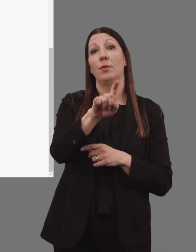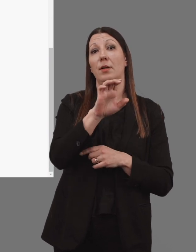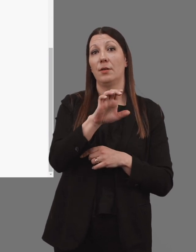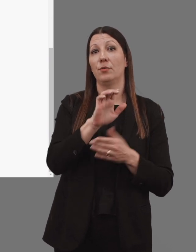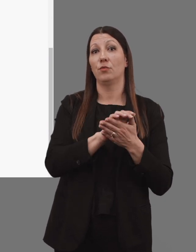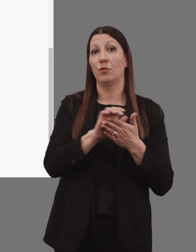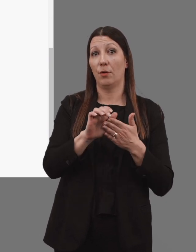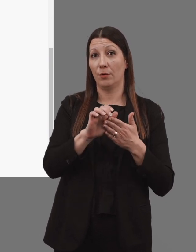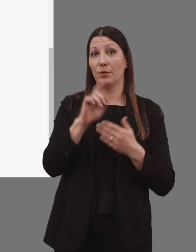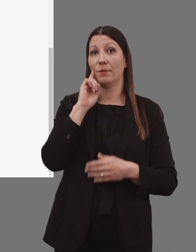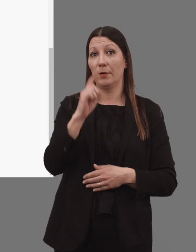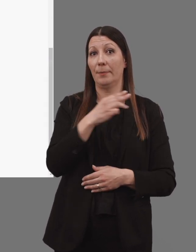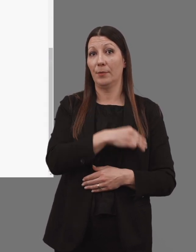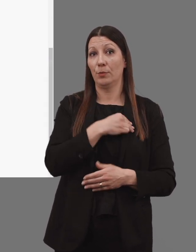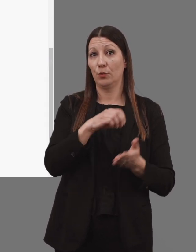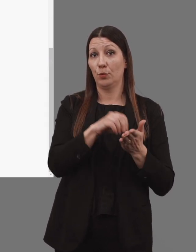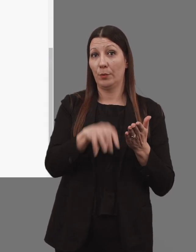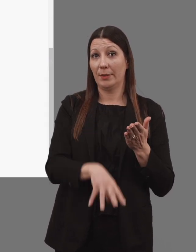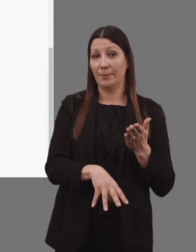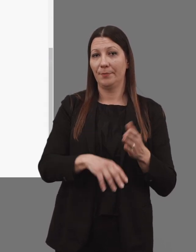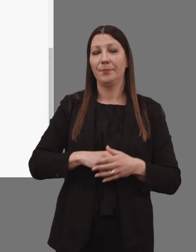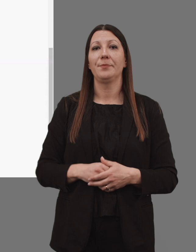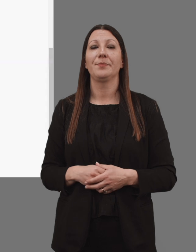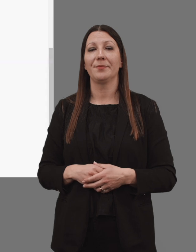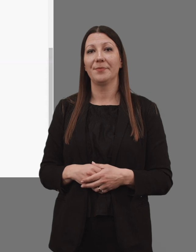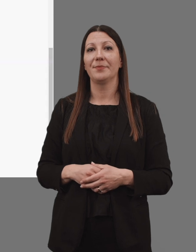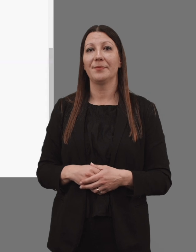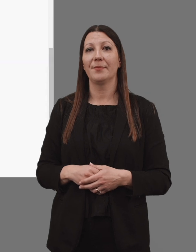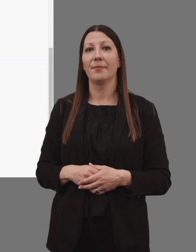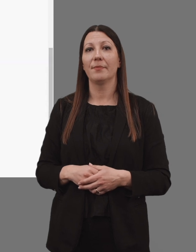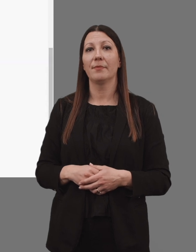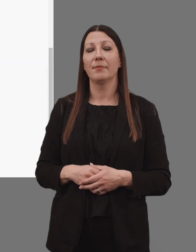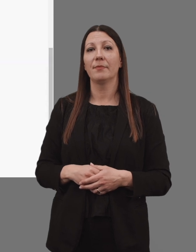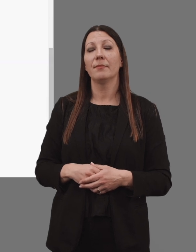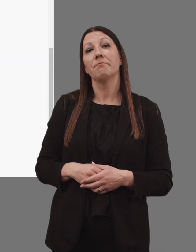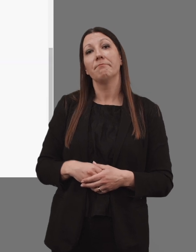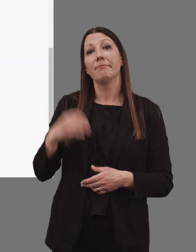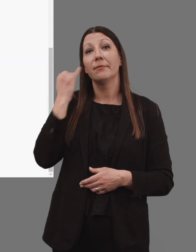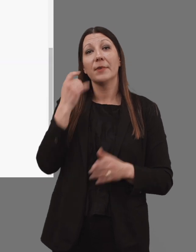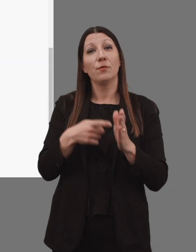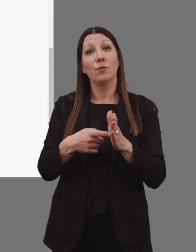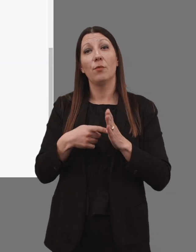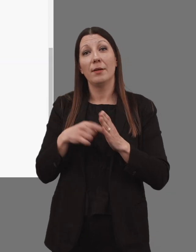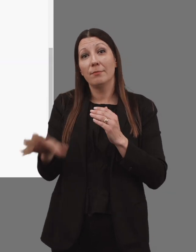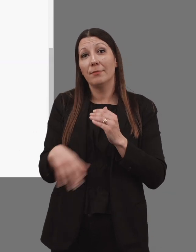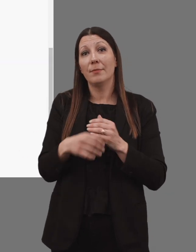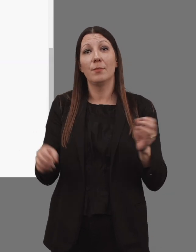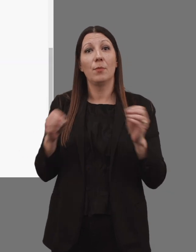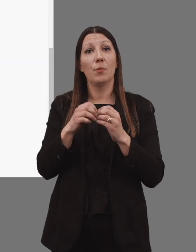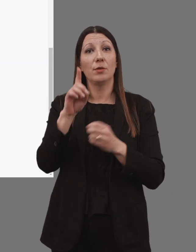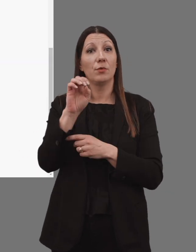a domestic student. And also, if you do have any documents to submit, such as for